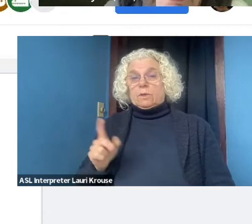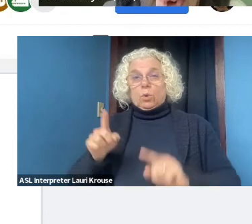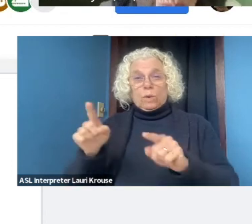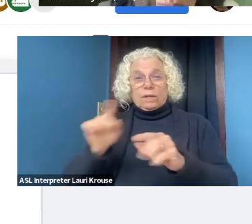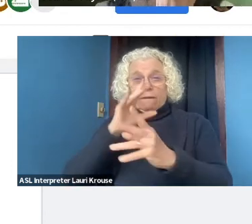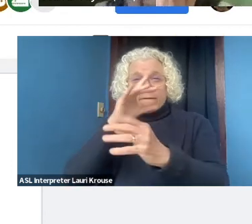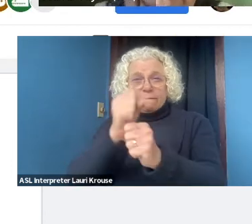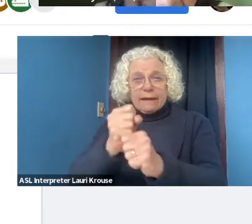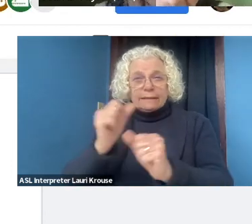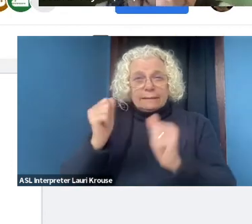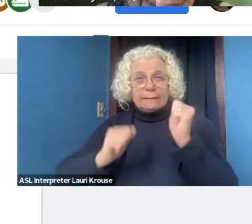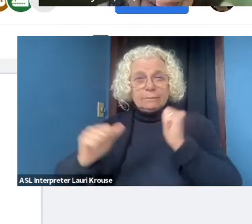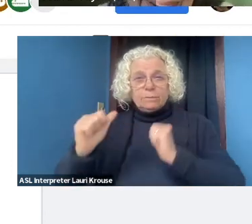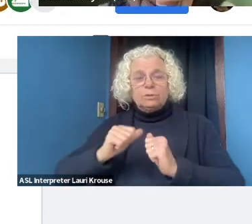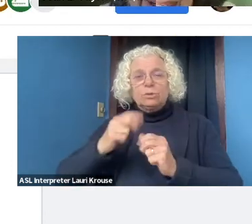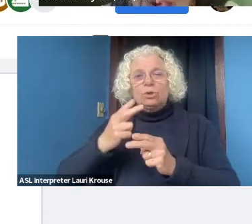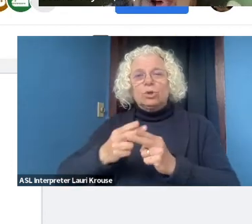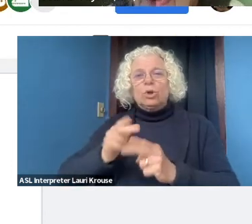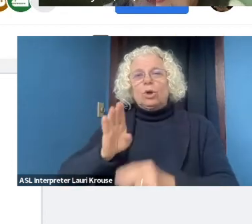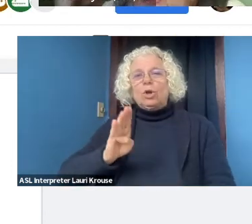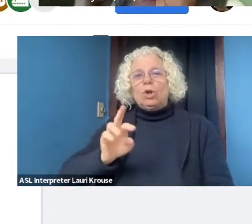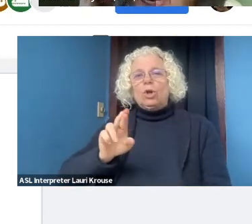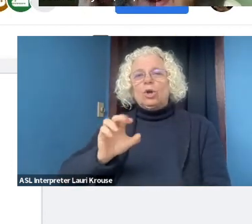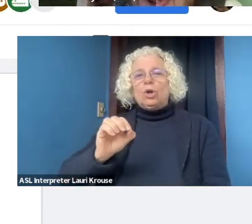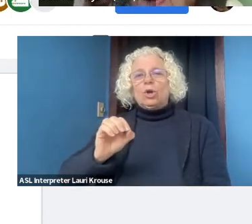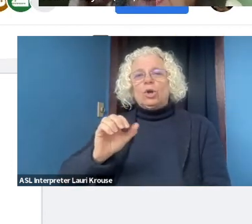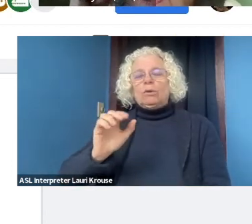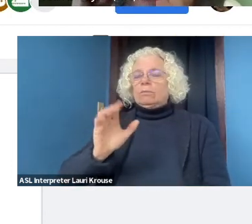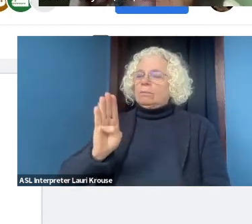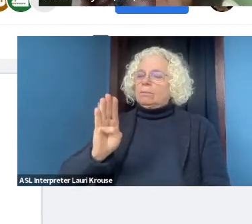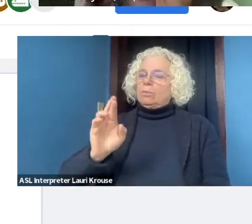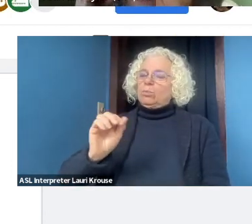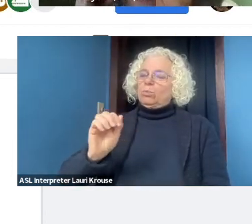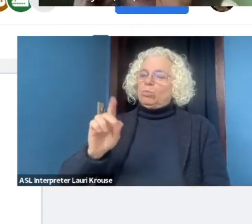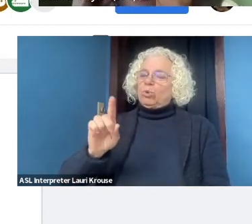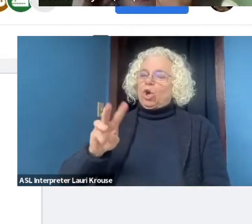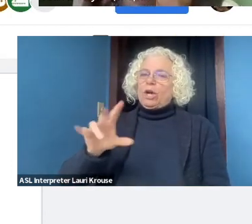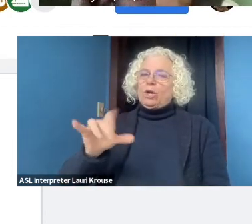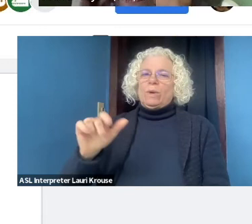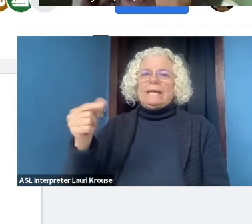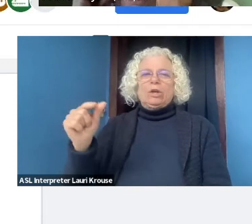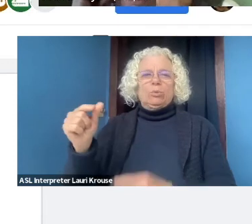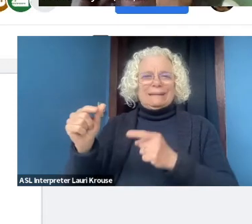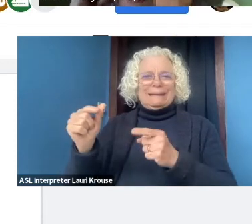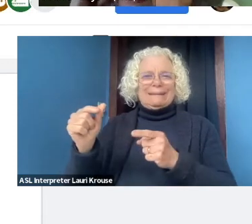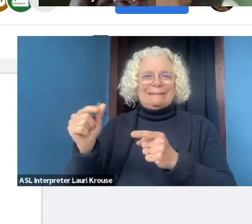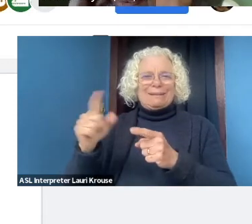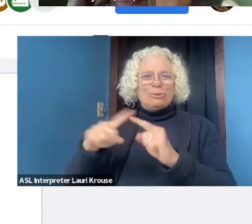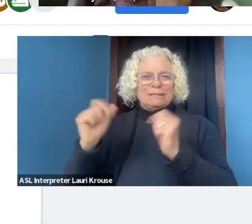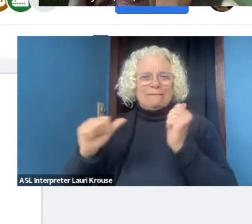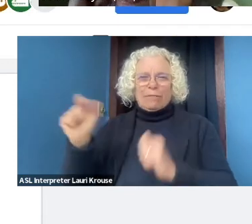presentation by Broadway Green and what all the Broadway houses are doing to try to,